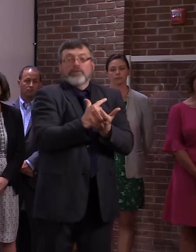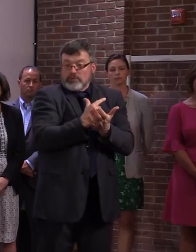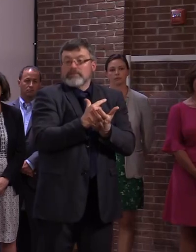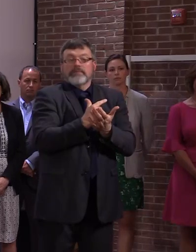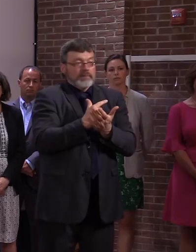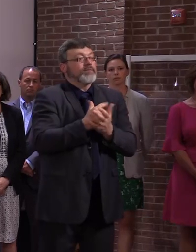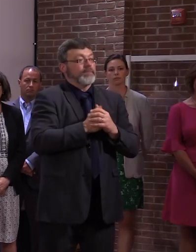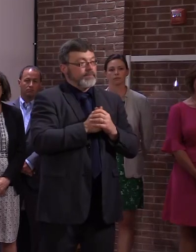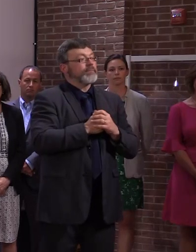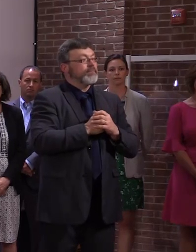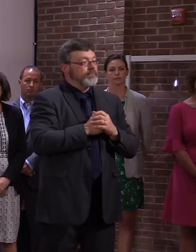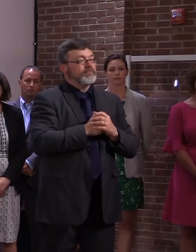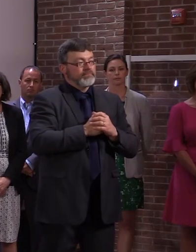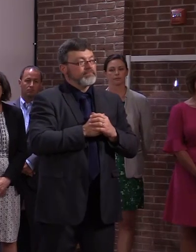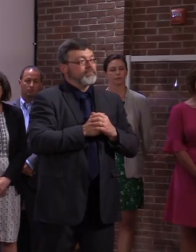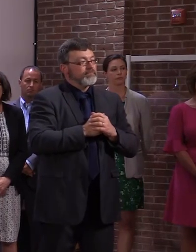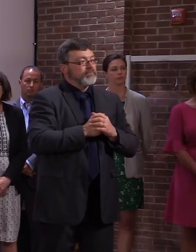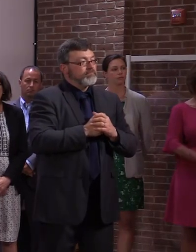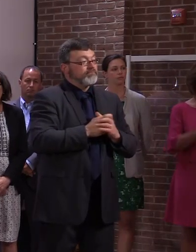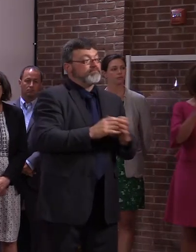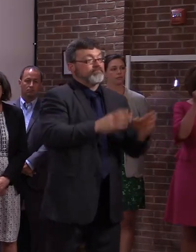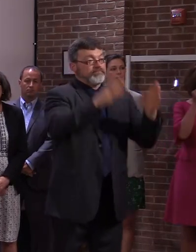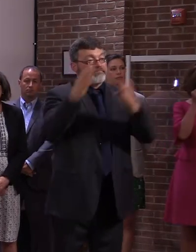Peter Hirschfeld, VPR.